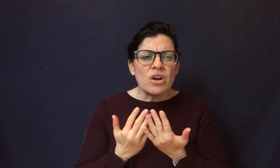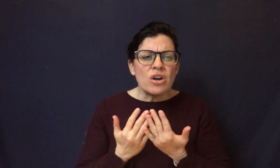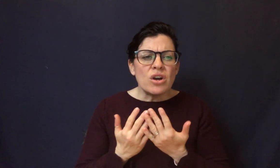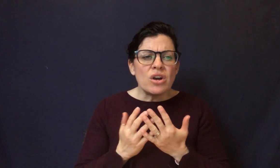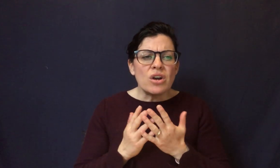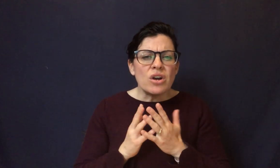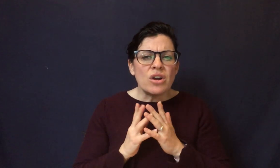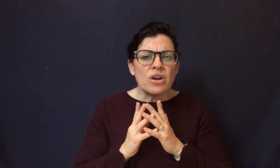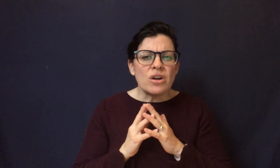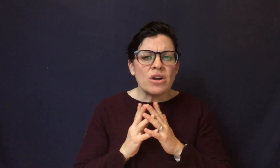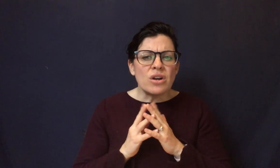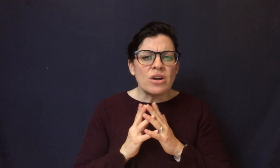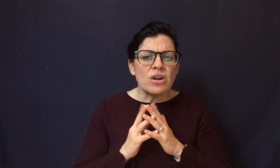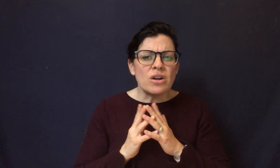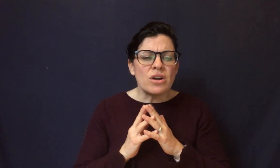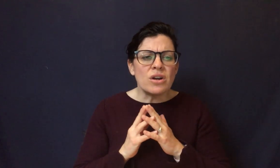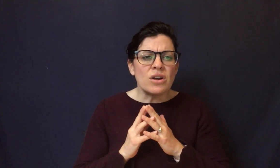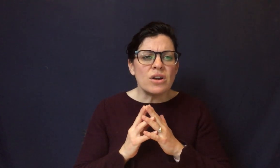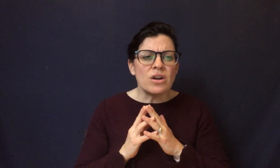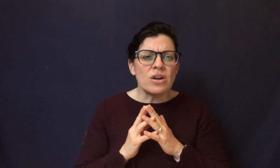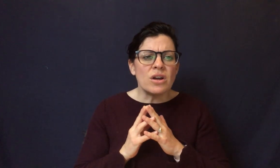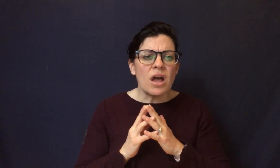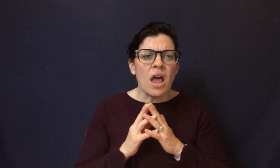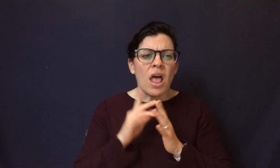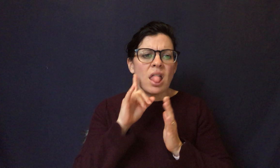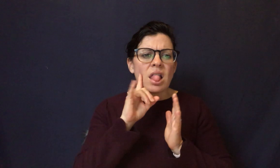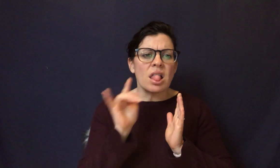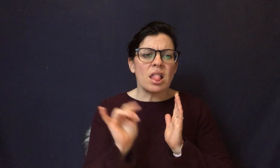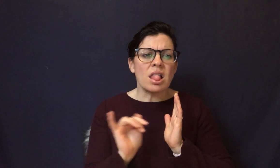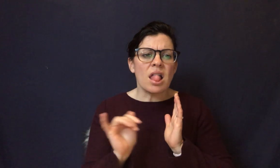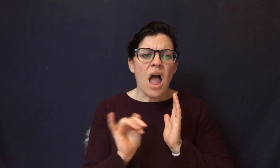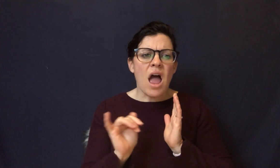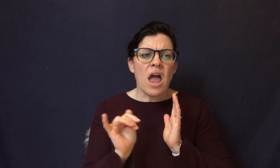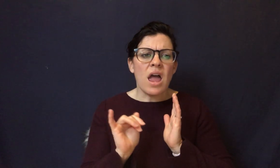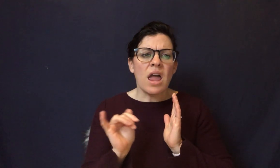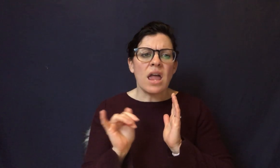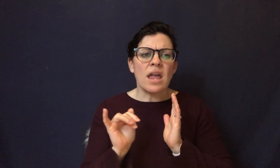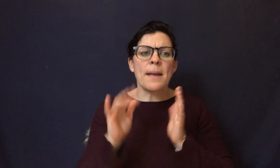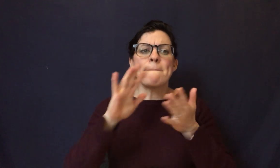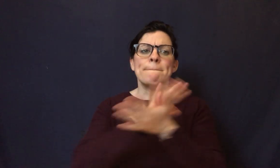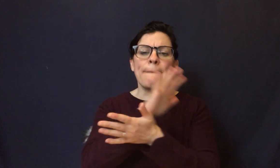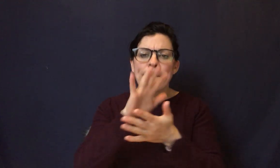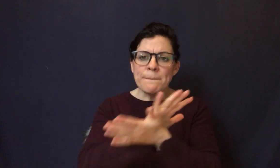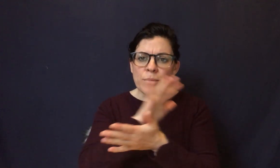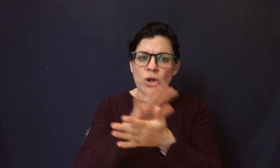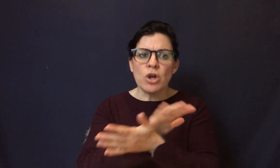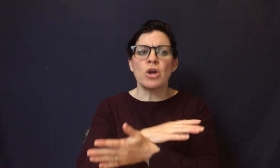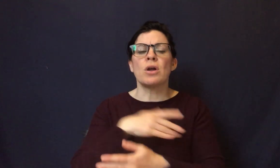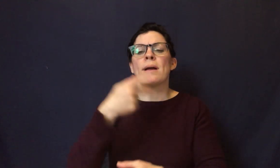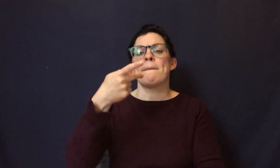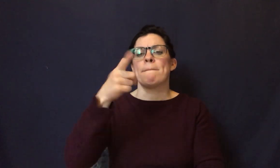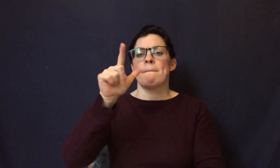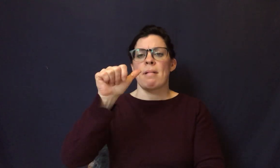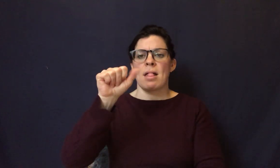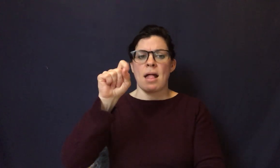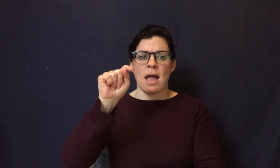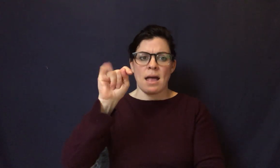It's such as wood, paper, some plastics, and textiles. Wood,